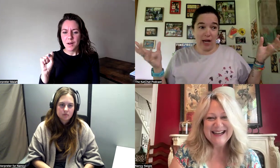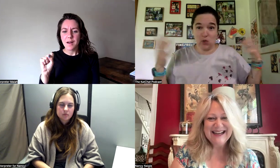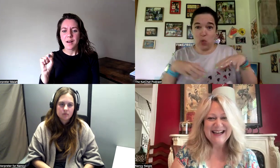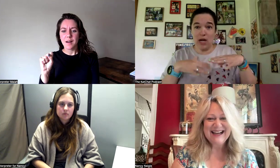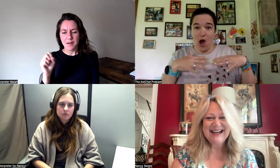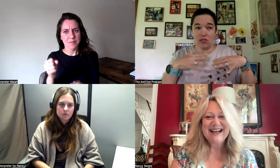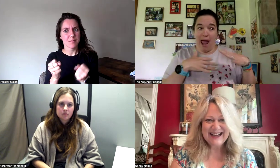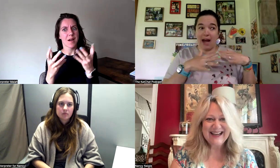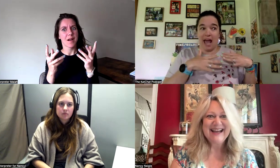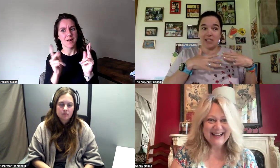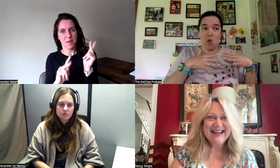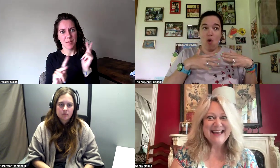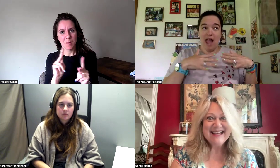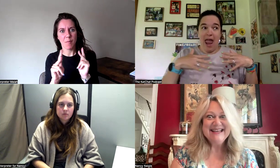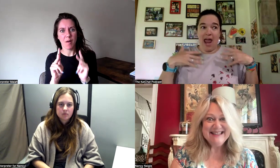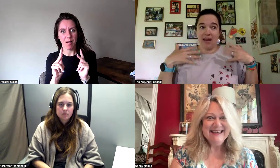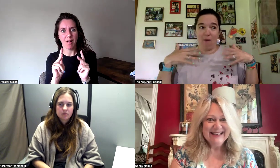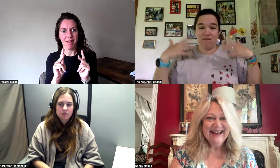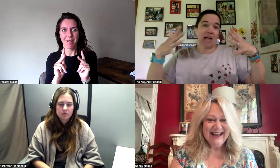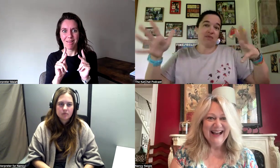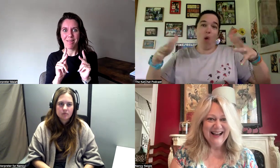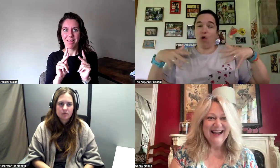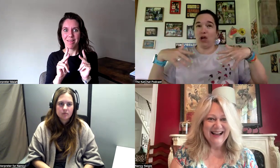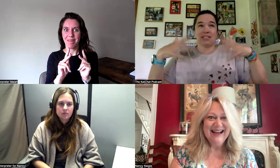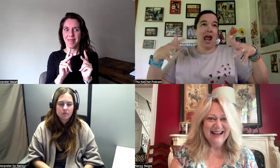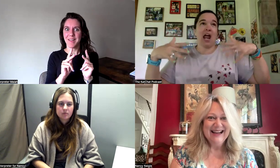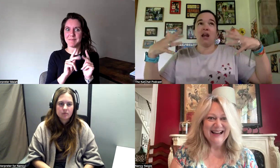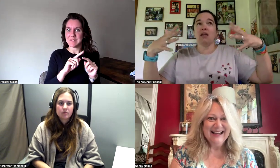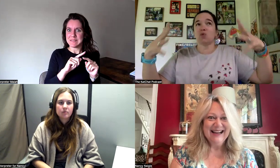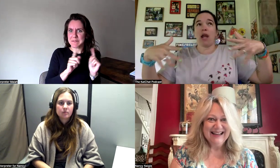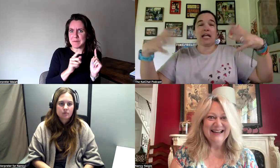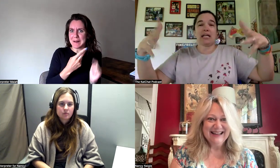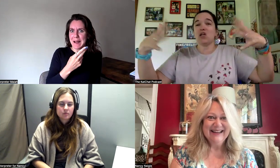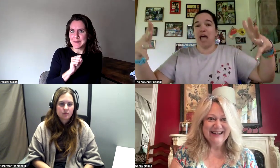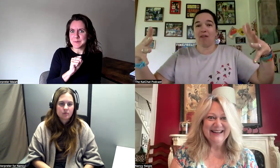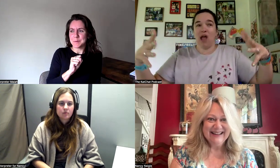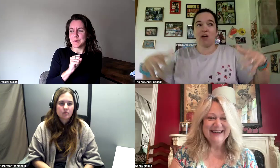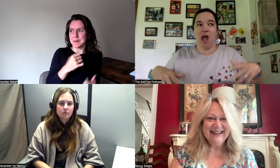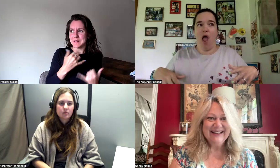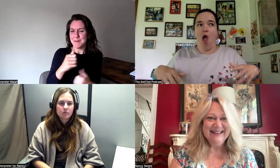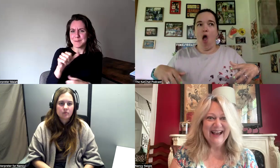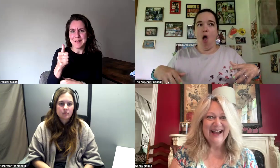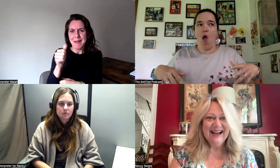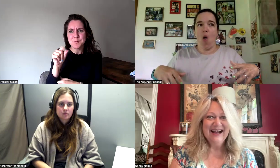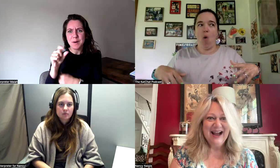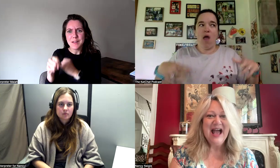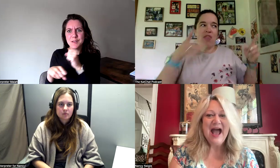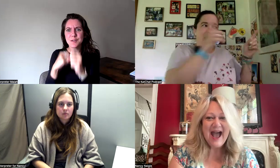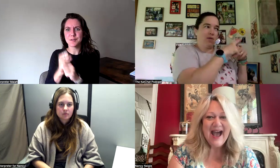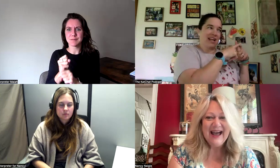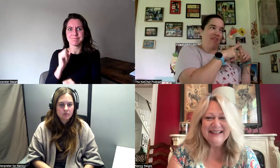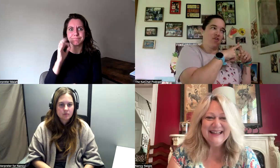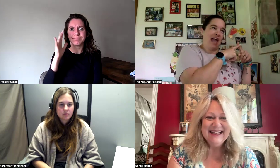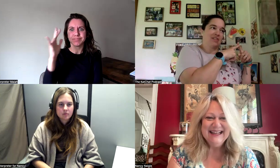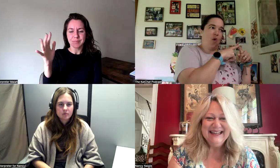who were like sweethearts back in high school, and now fast forward 10, 20 years after, like, um,